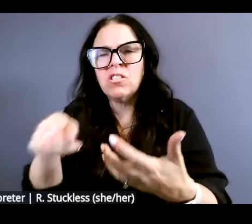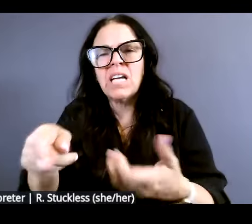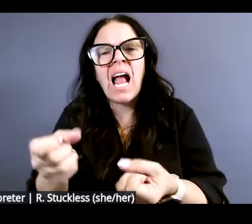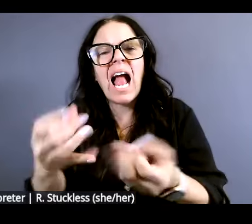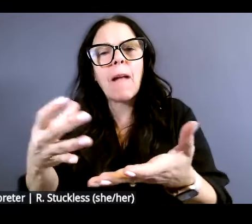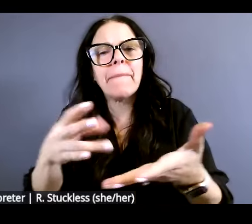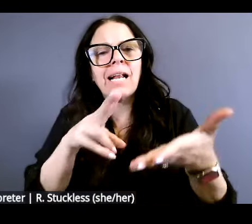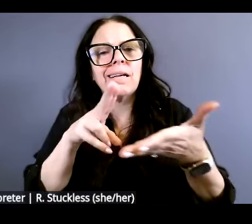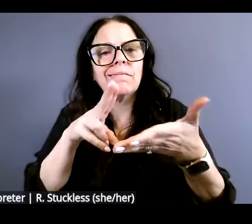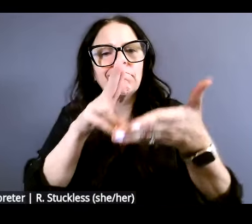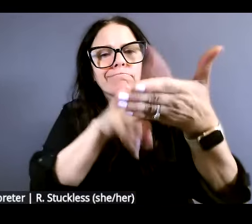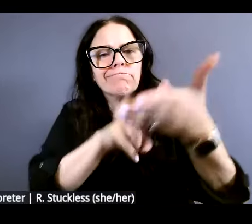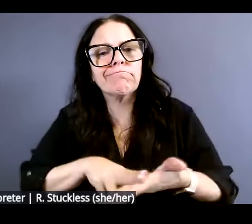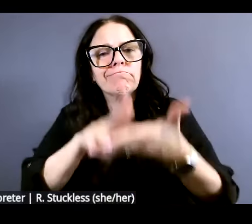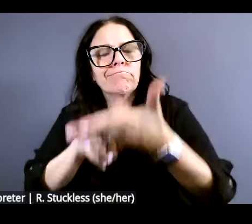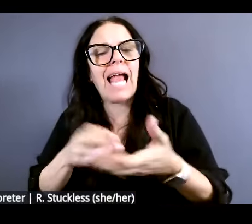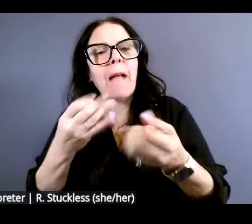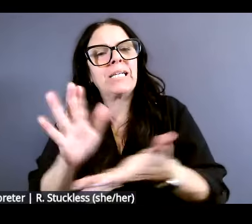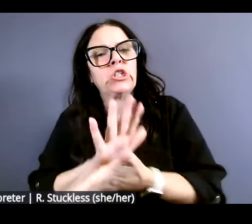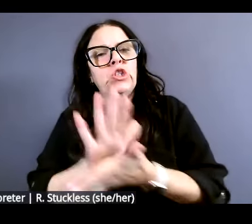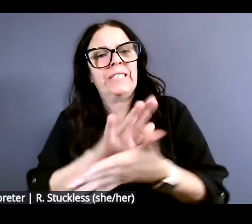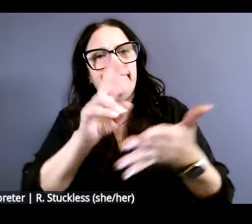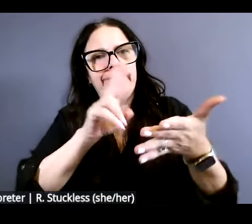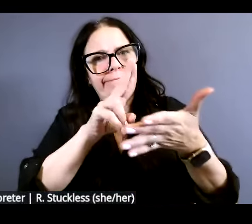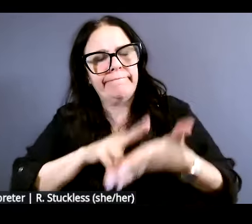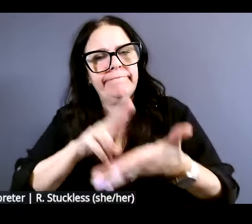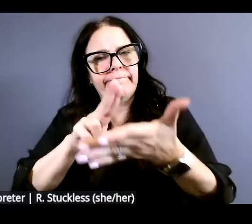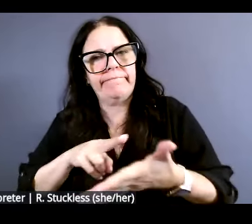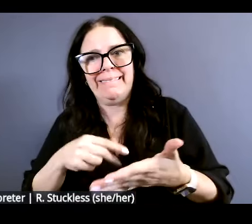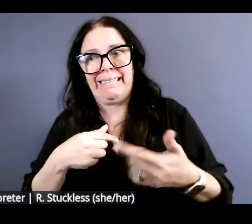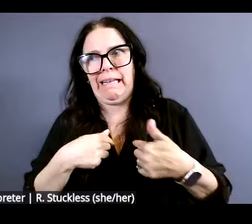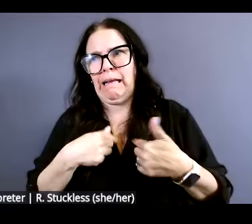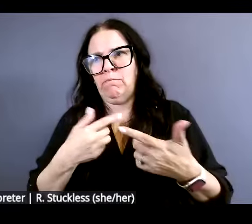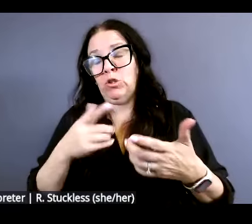that answer. I can, Um,